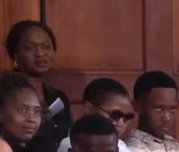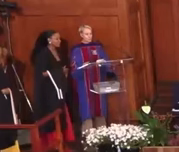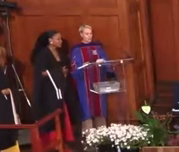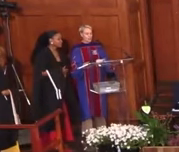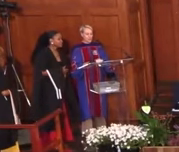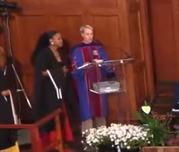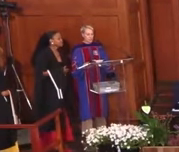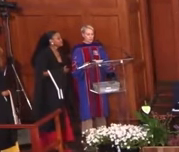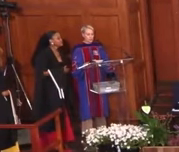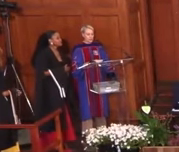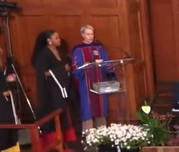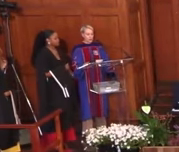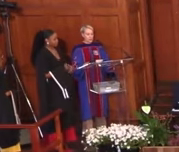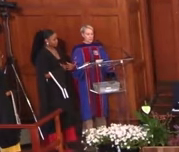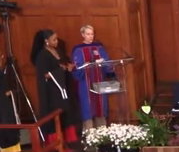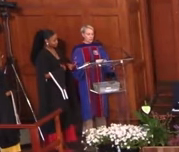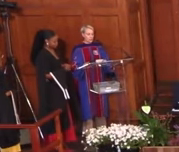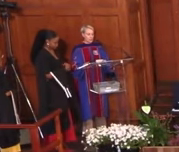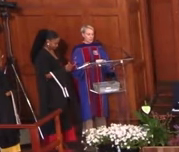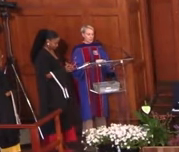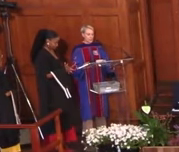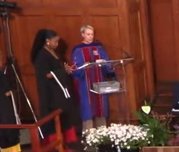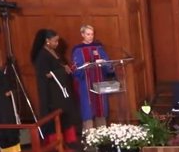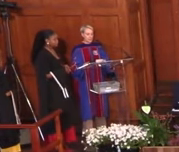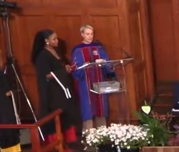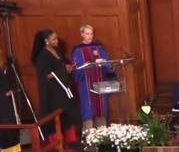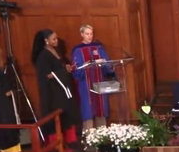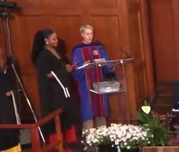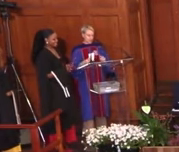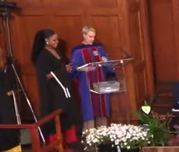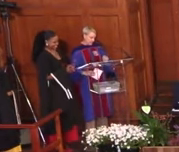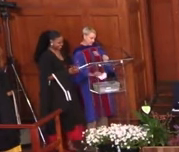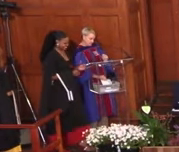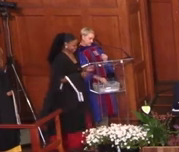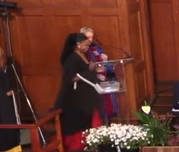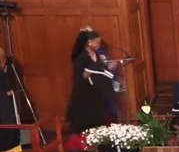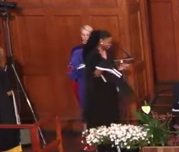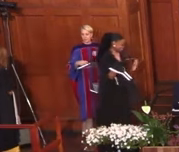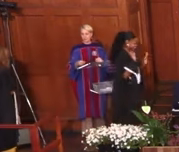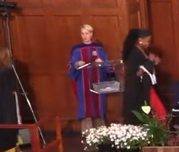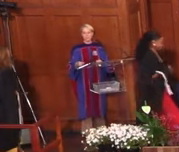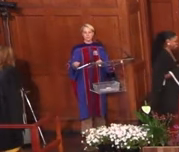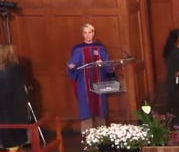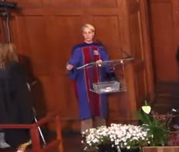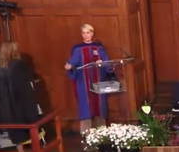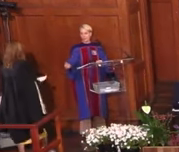For the degree of Master of Laws in Environmental Law, Mbalis Bahle Gumede.